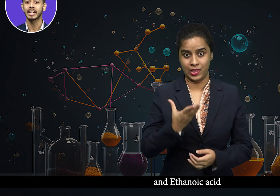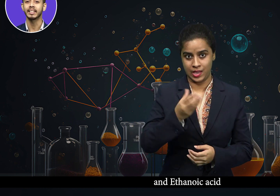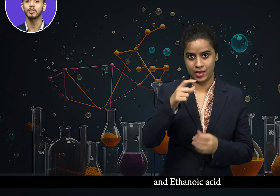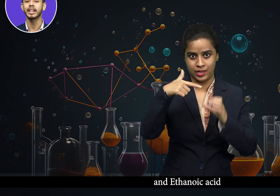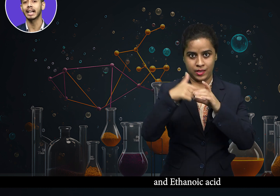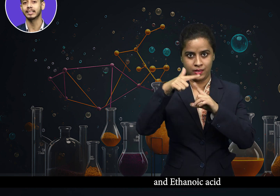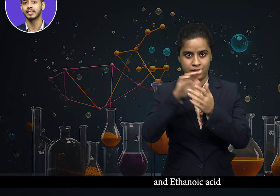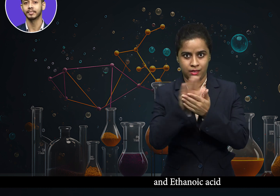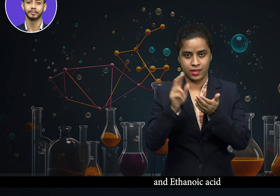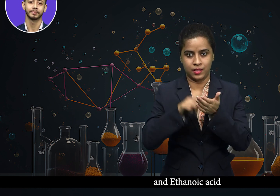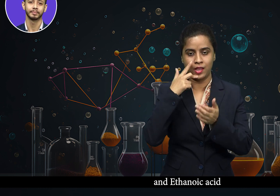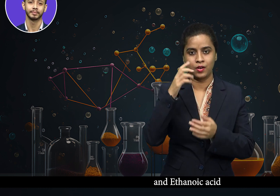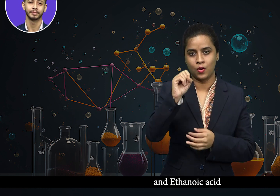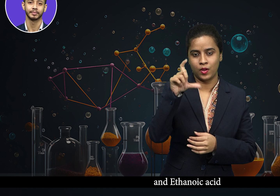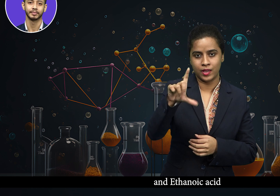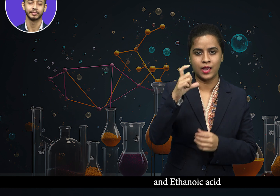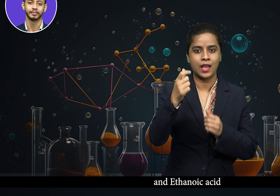and ethanoic acid